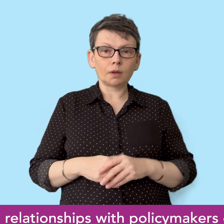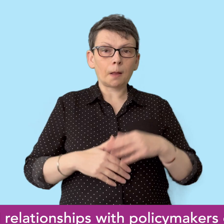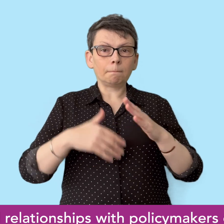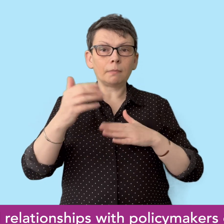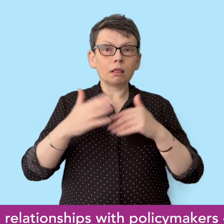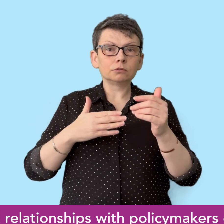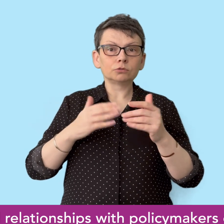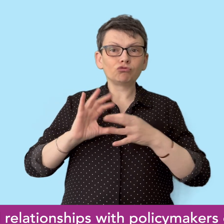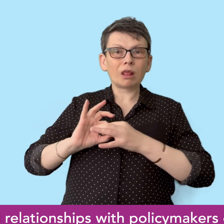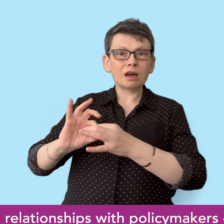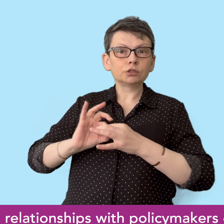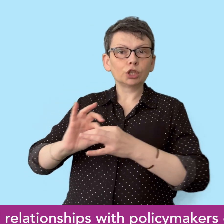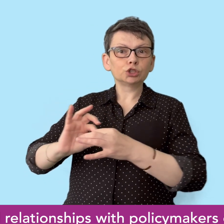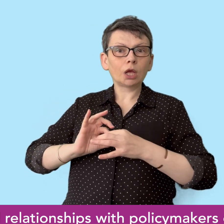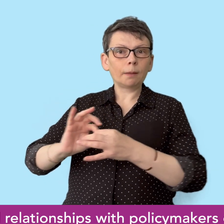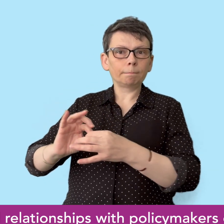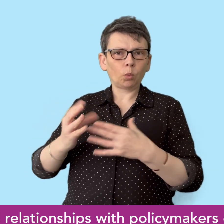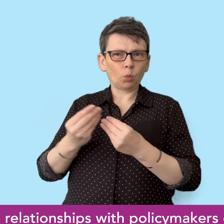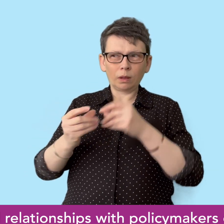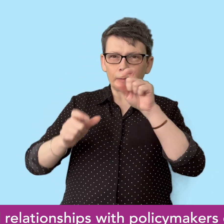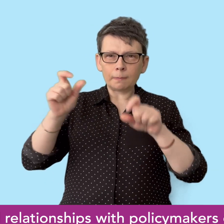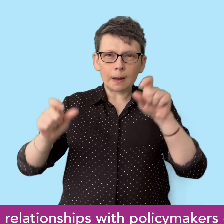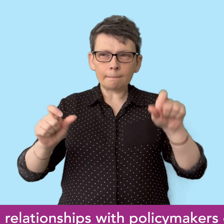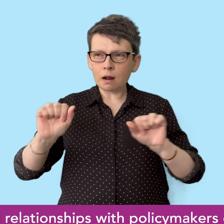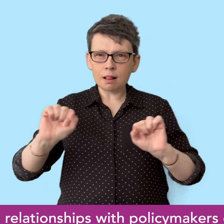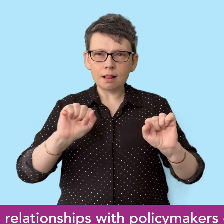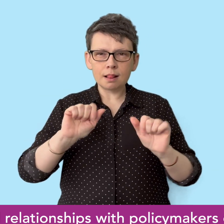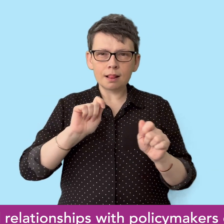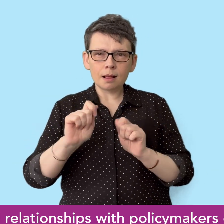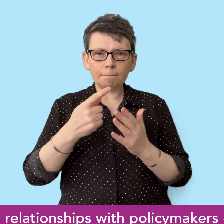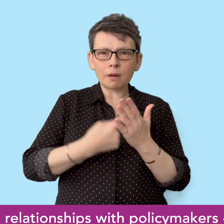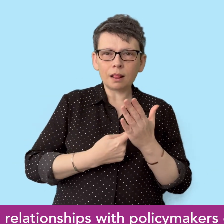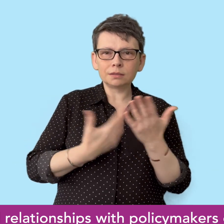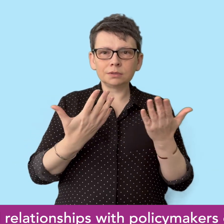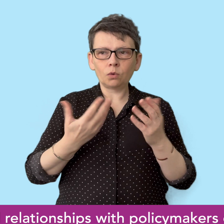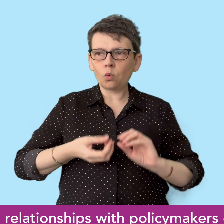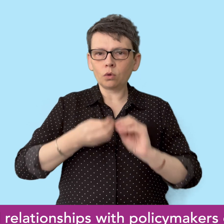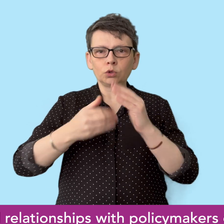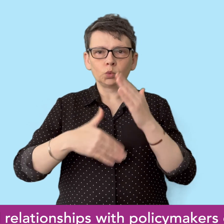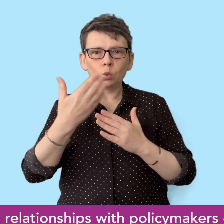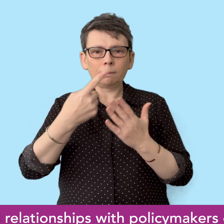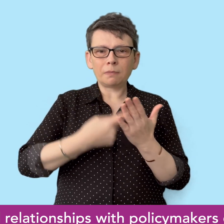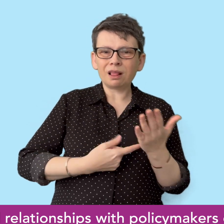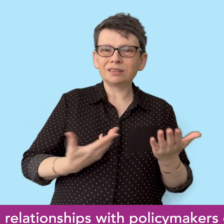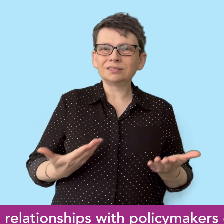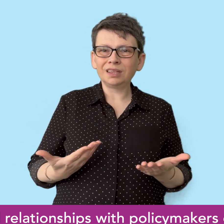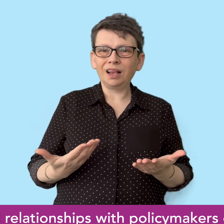Build relationships with policymakers or create new policies with the government,